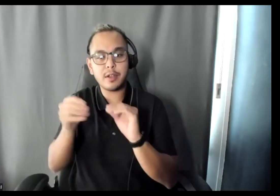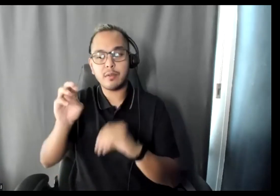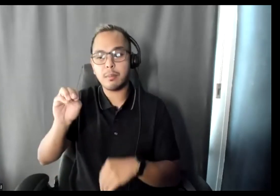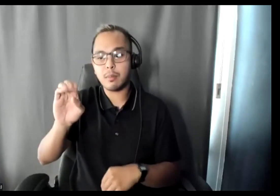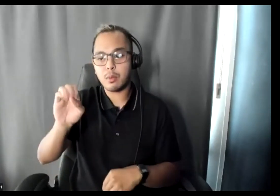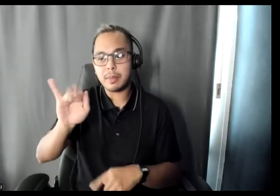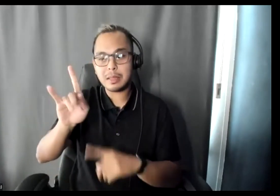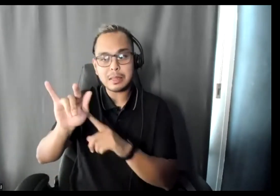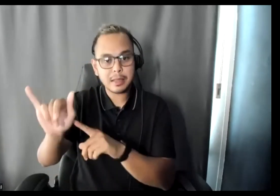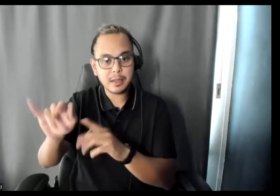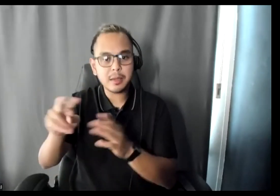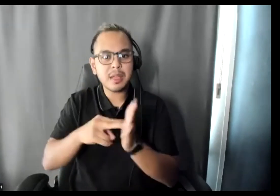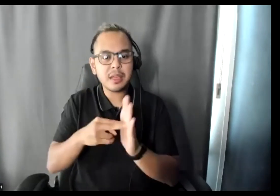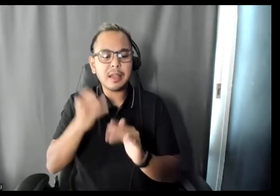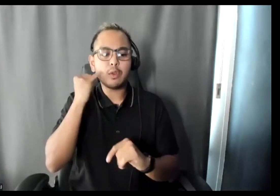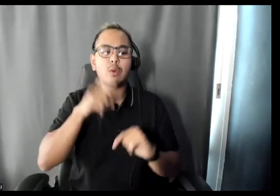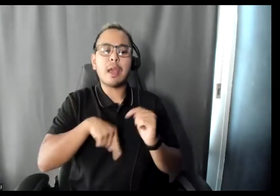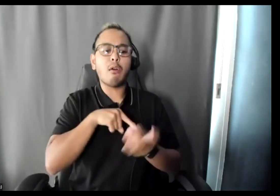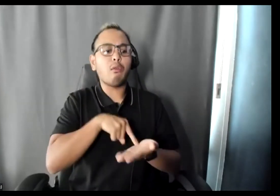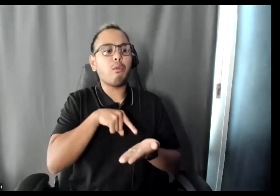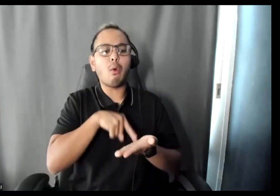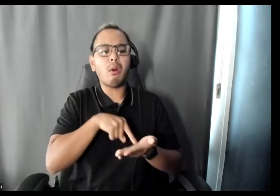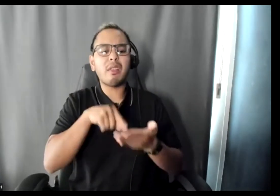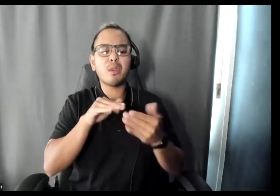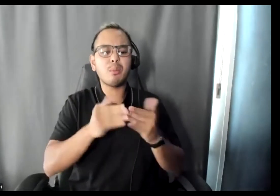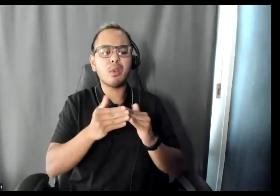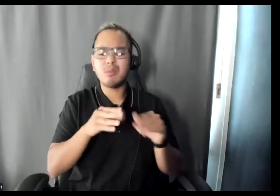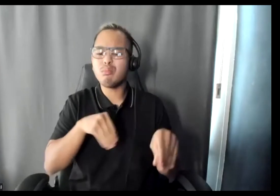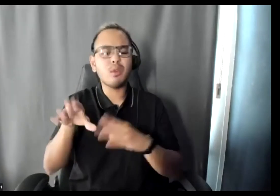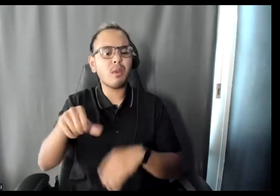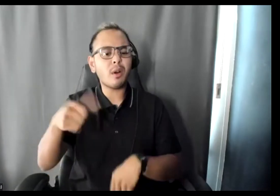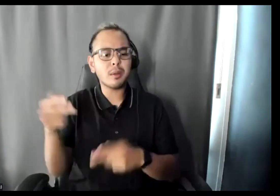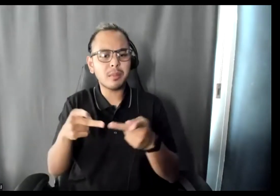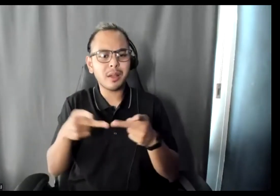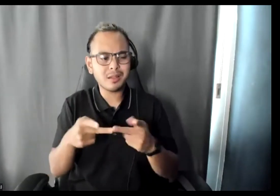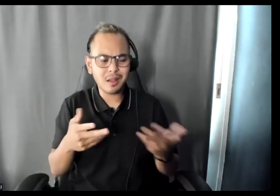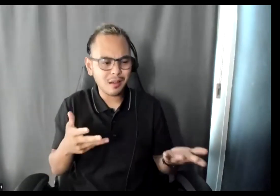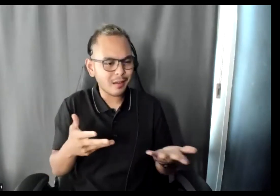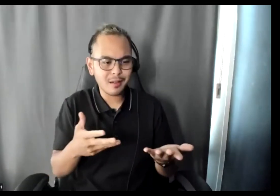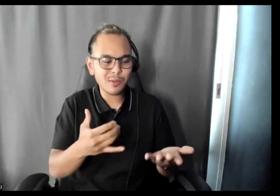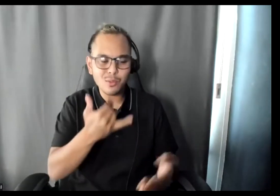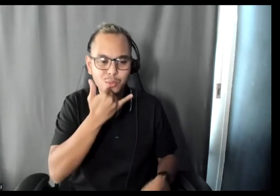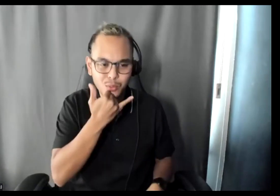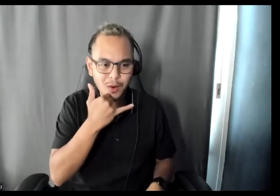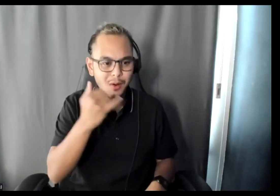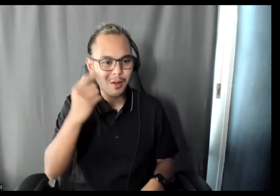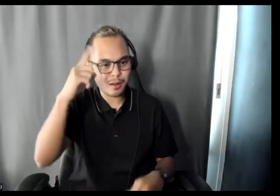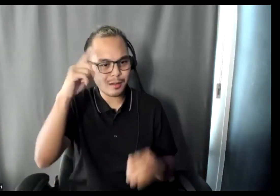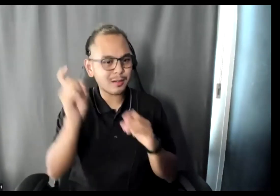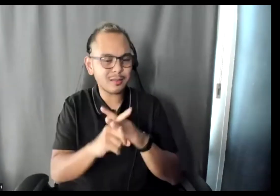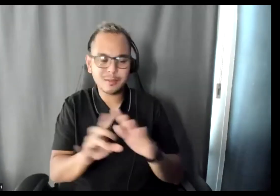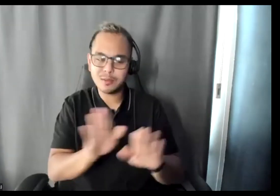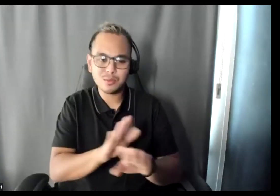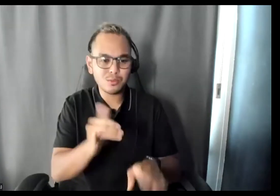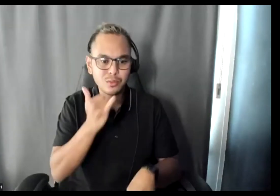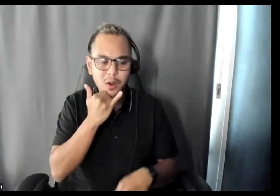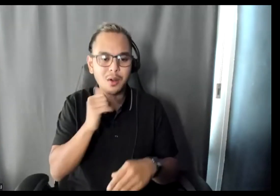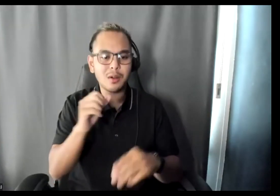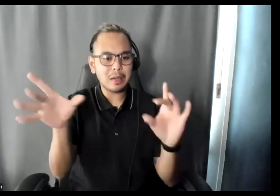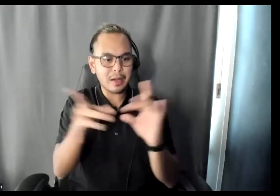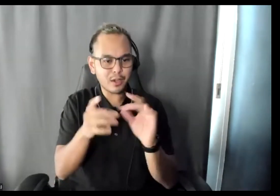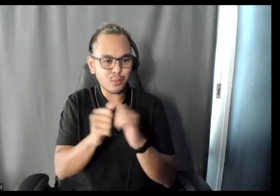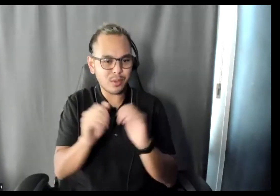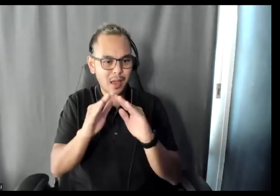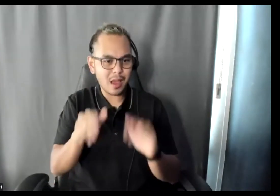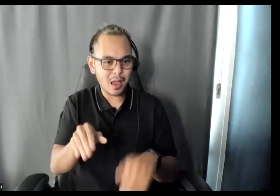someplace right, in this community, then you should simply move someplace else, how that was killing our ability to be able to connect people to housing. And we talked